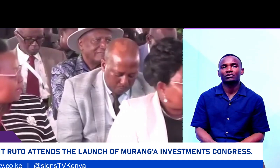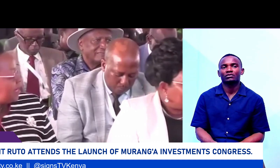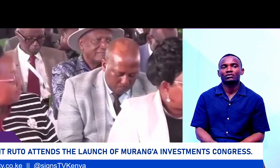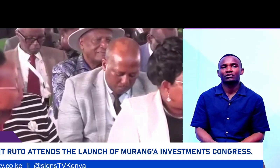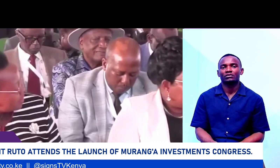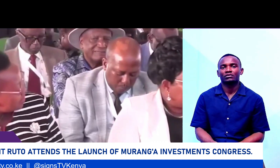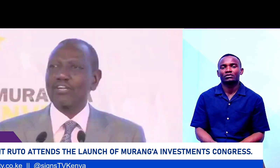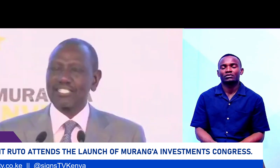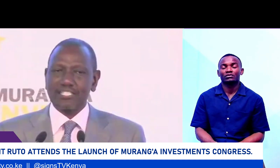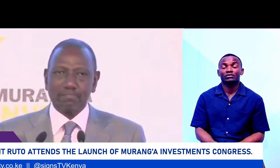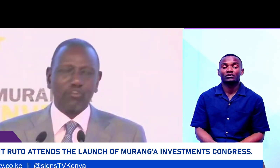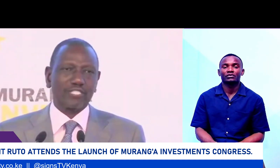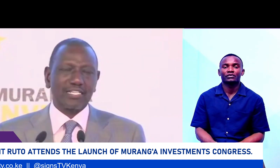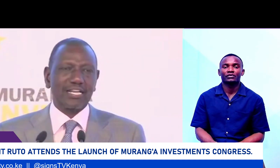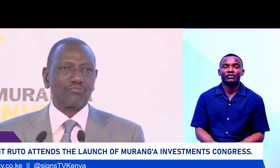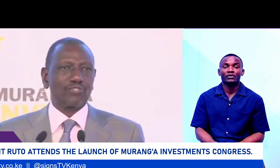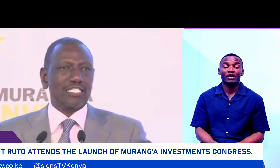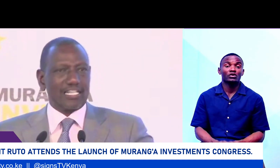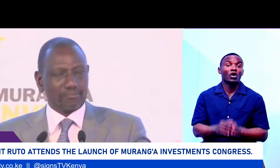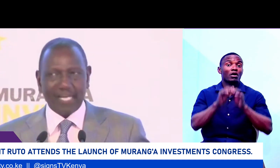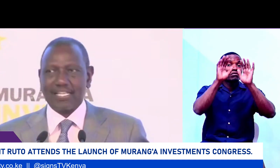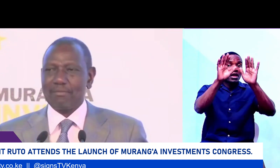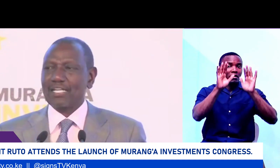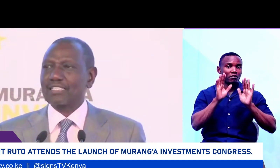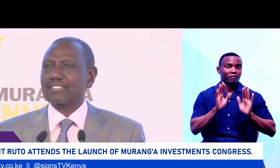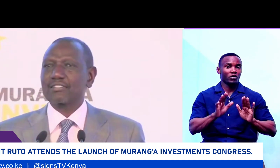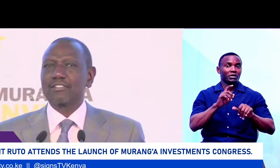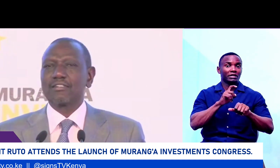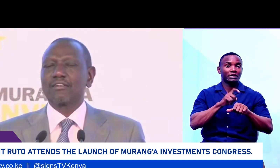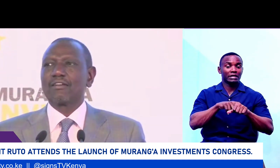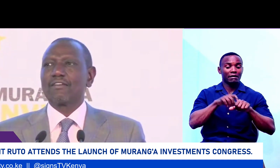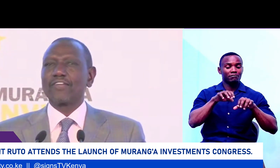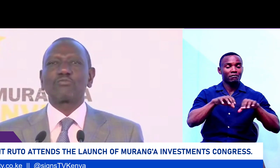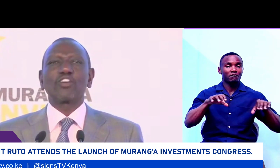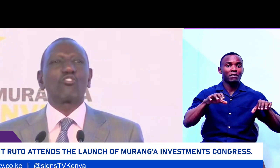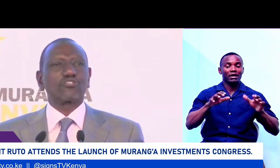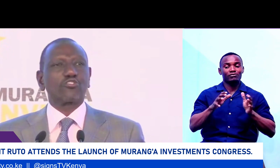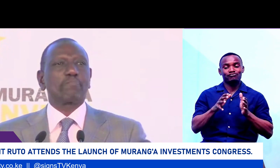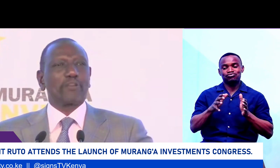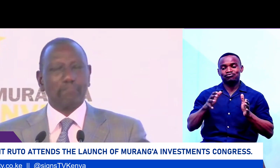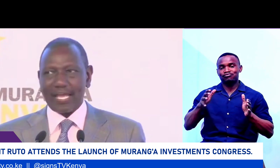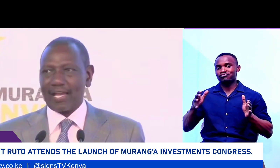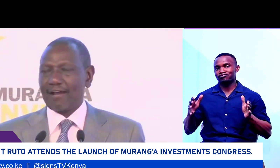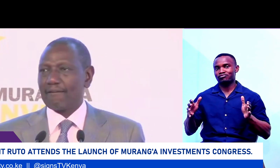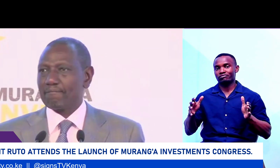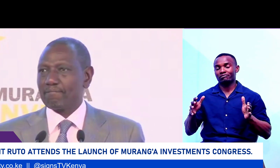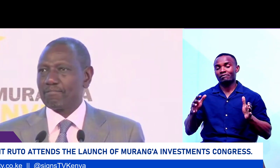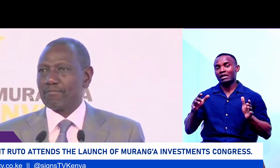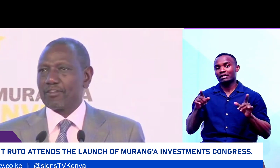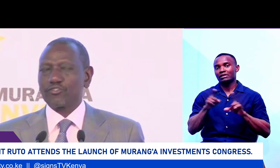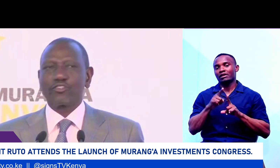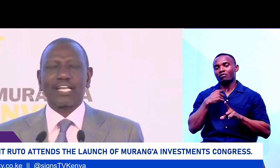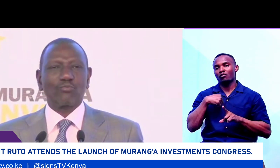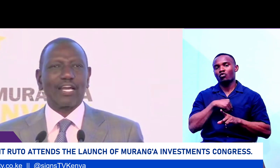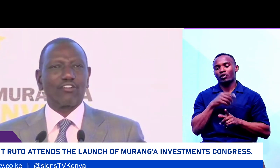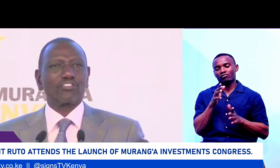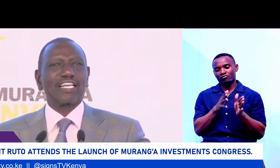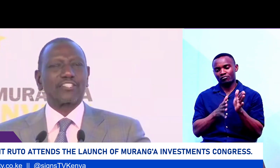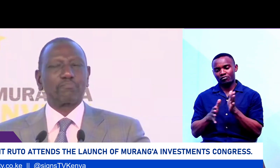And therefore, it is important as we expand the market that we also prepare so that we are not